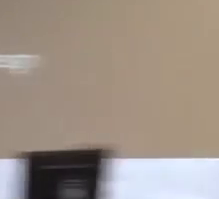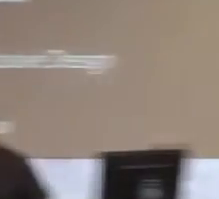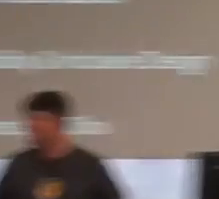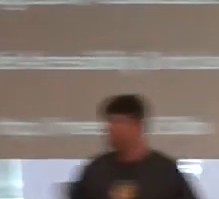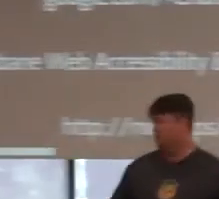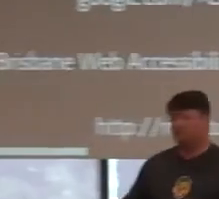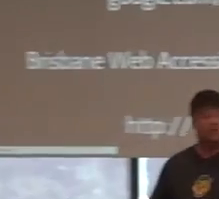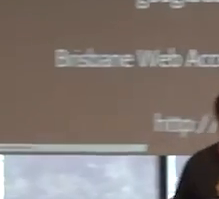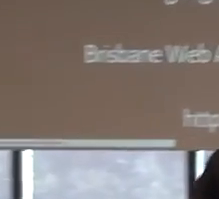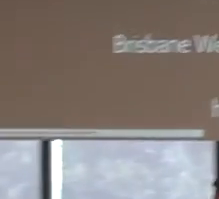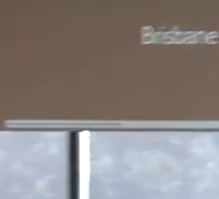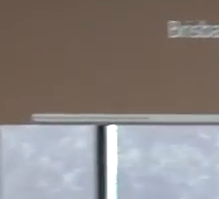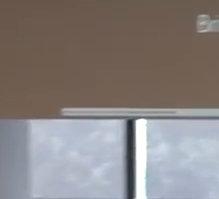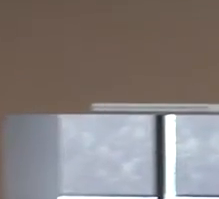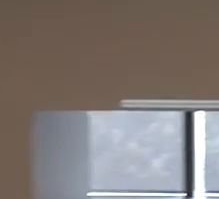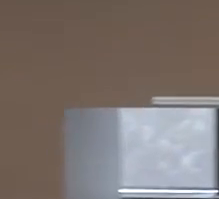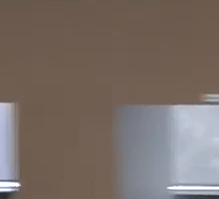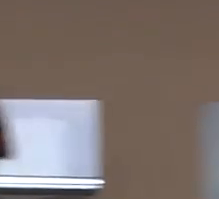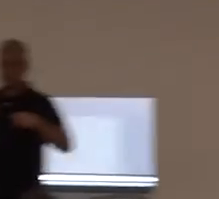So WordPress itself.